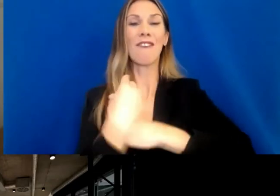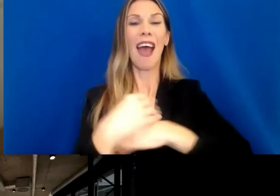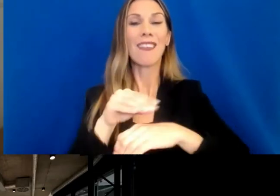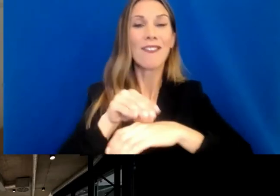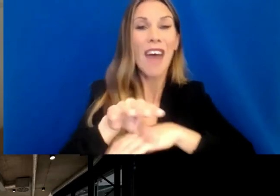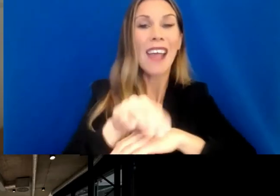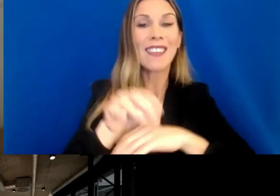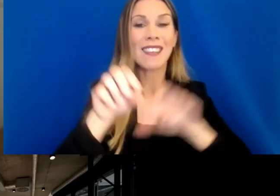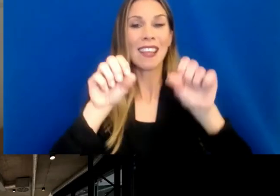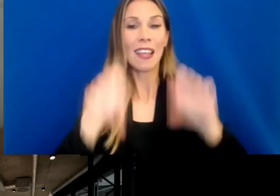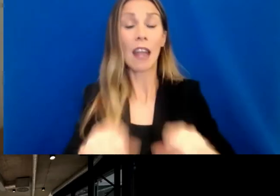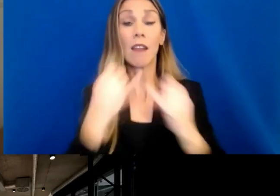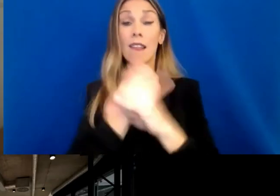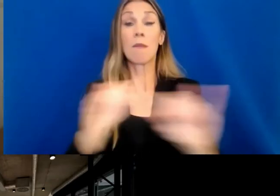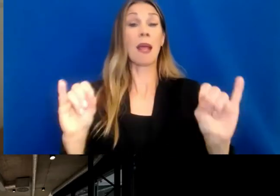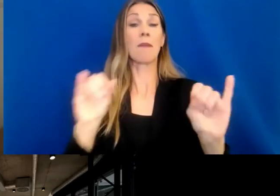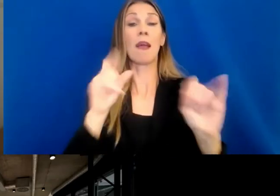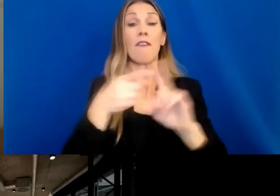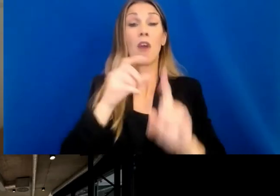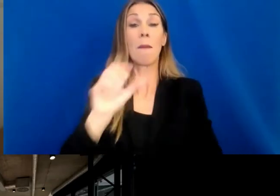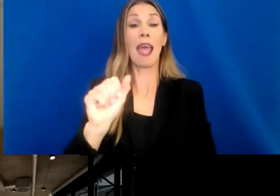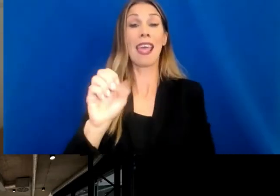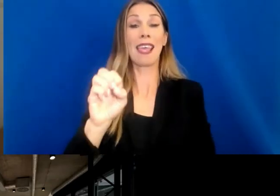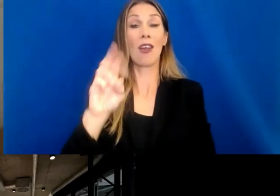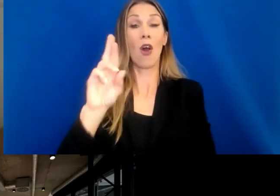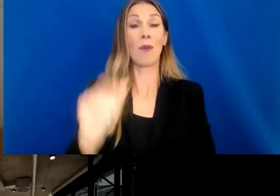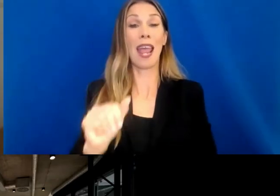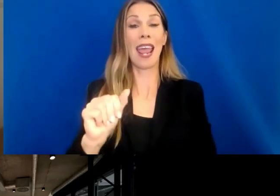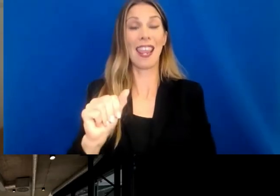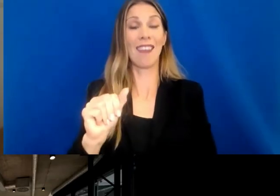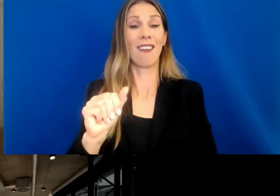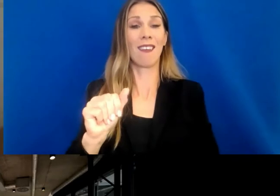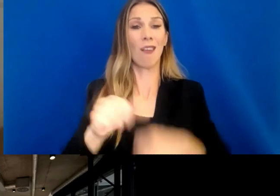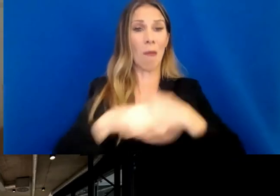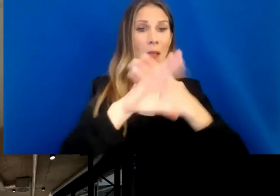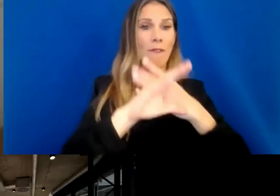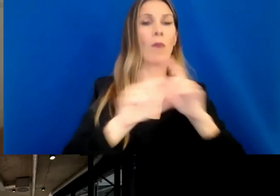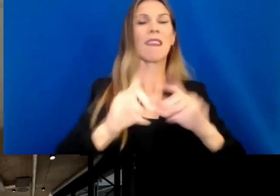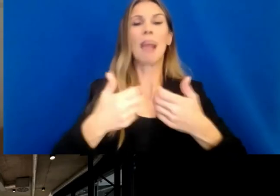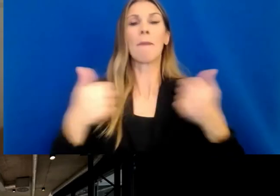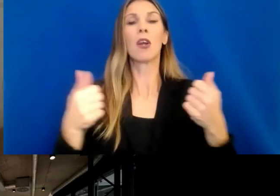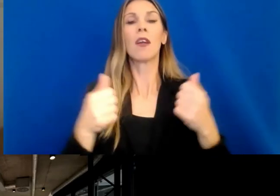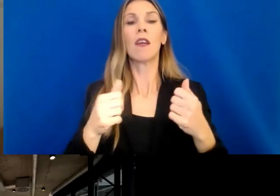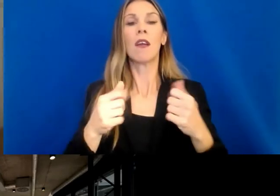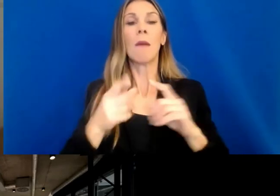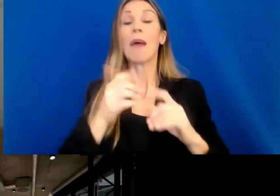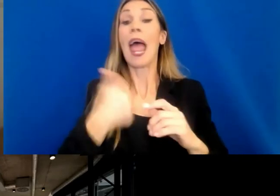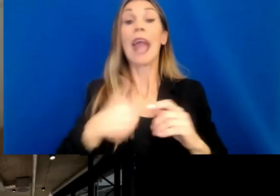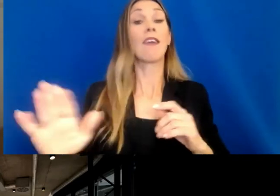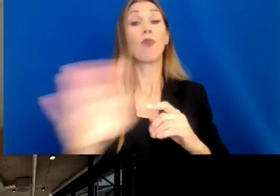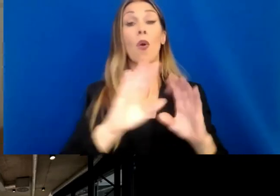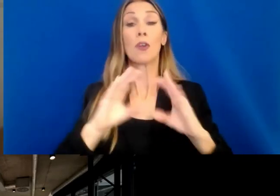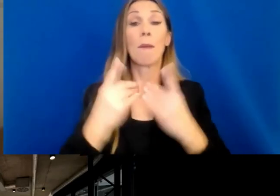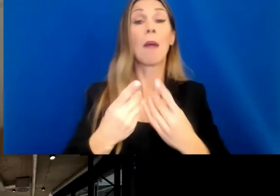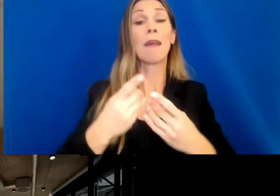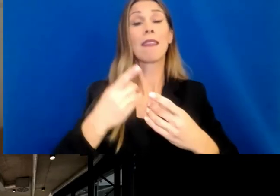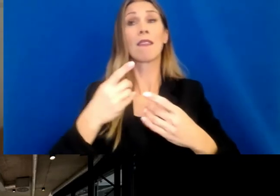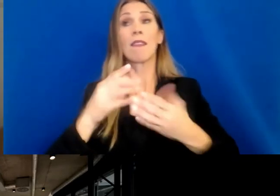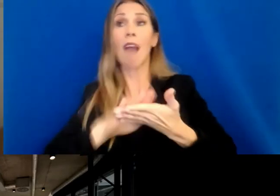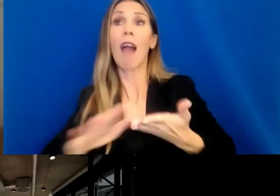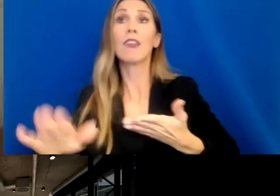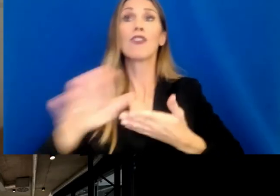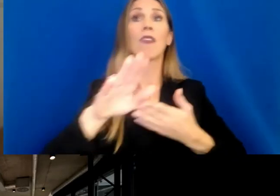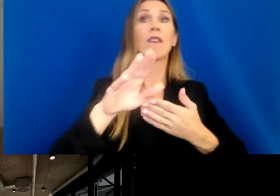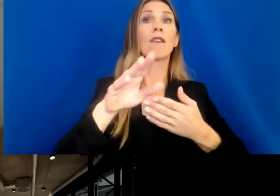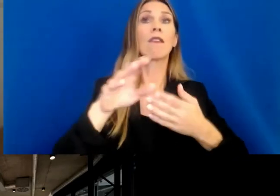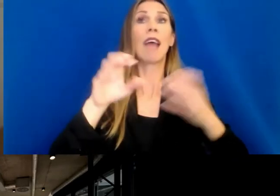from the AERA apparatus and structure or any of your departments, institutions, colleagues. It's